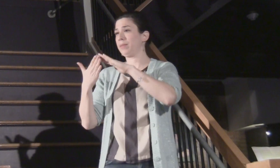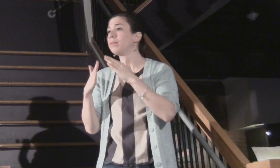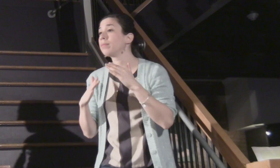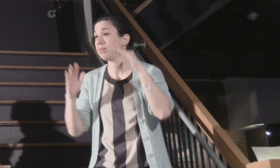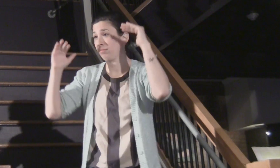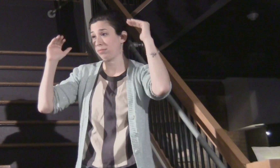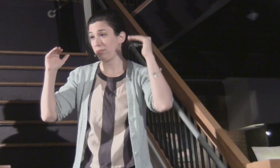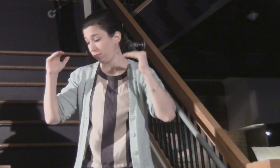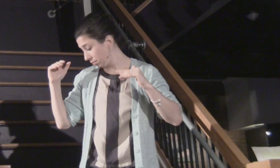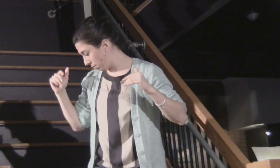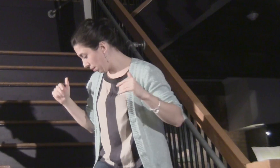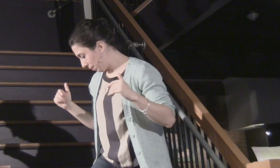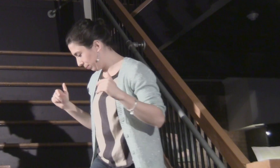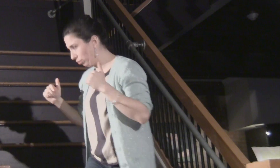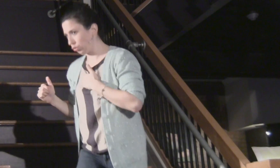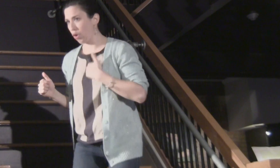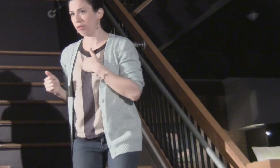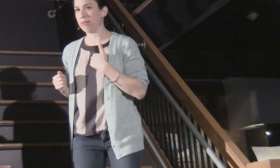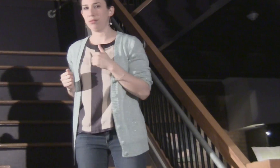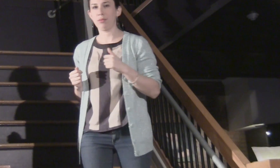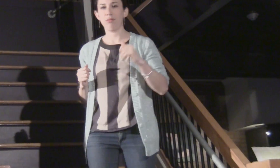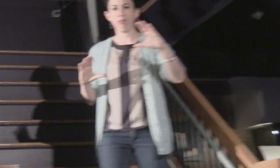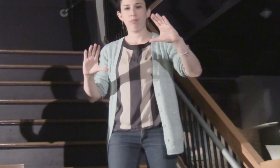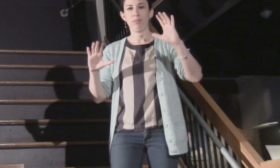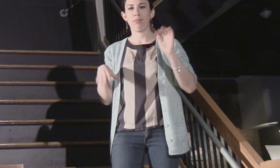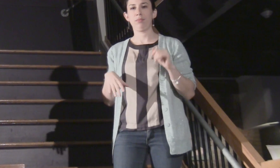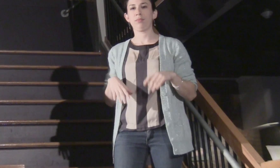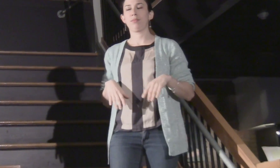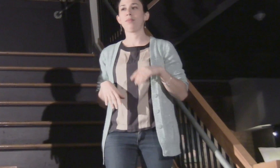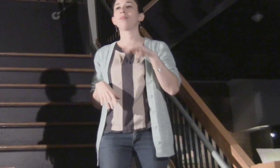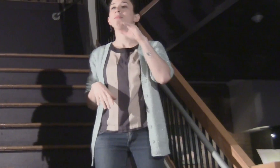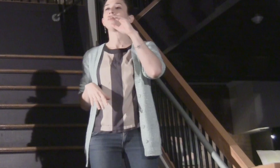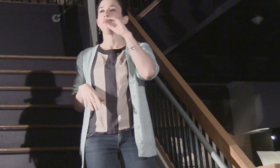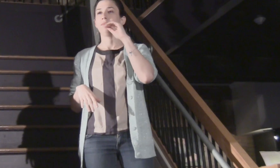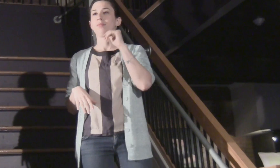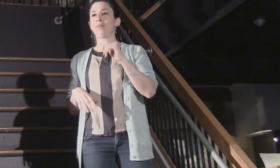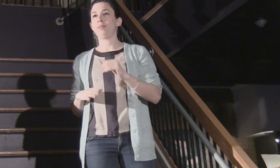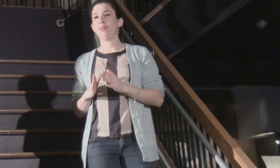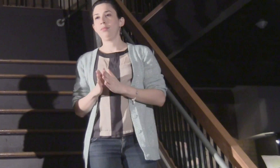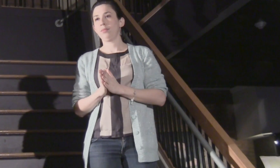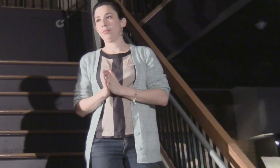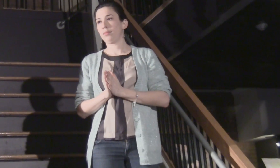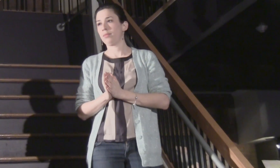people had. Yeah, I'm sorry. Is this better? Yeah.